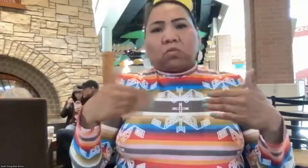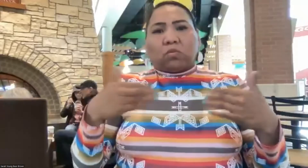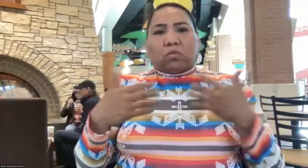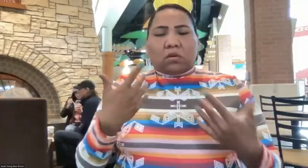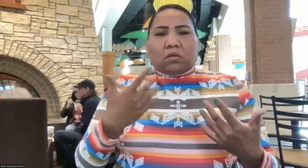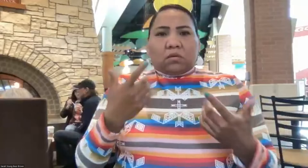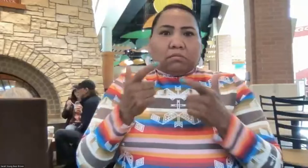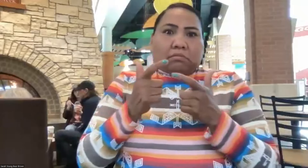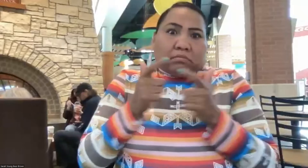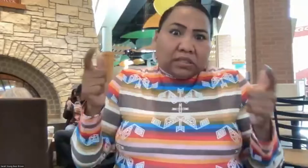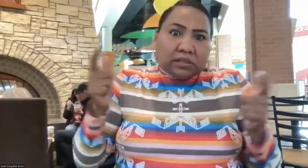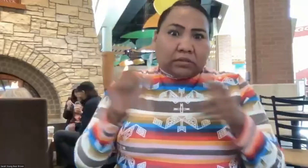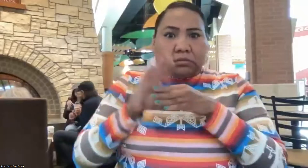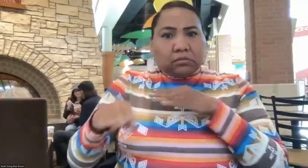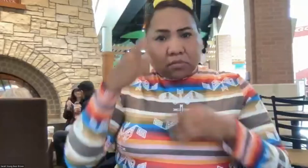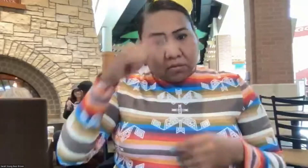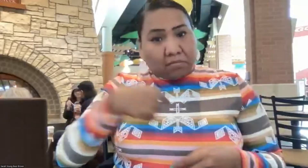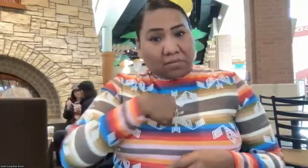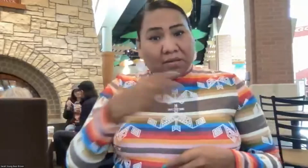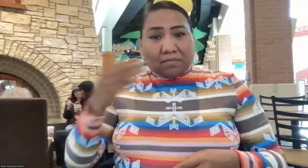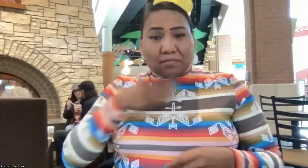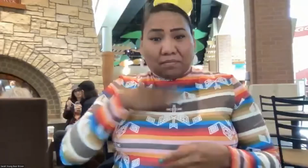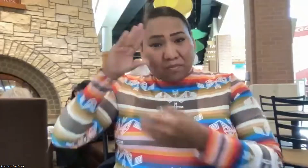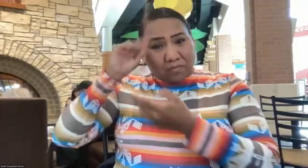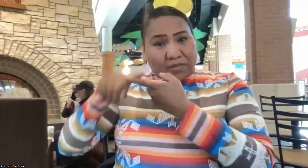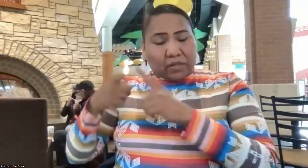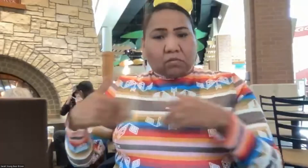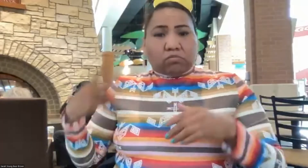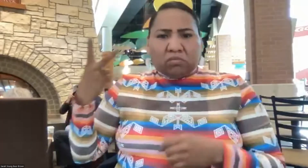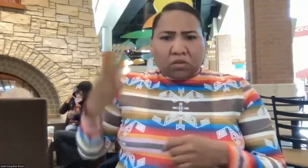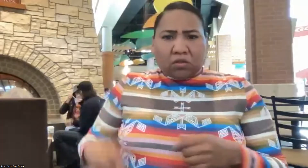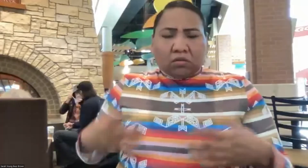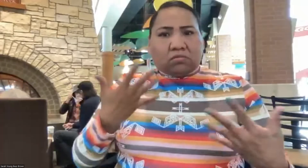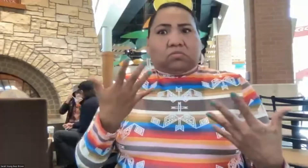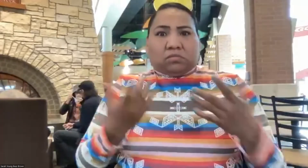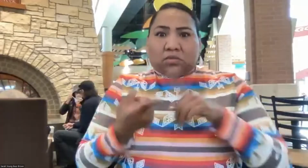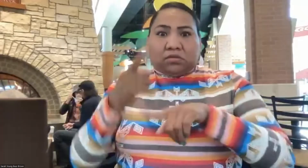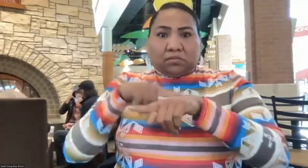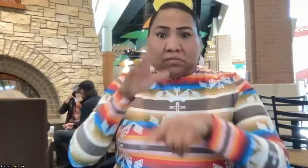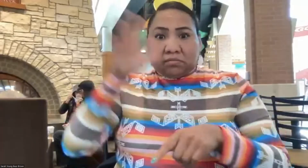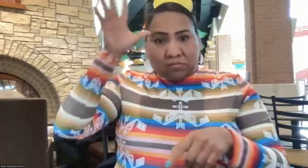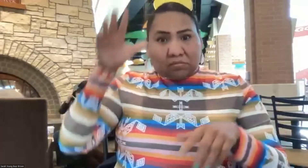born, and that was a big thing for us. It was